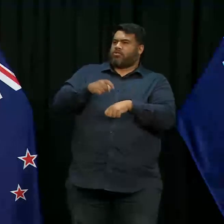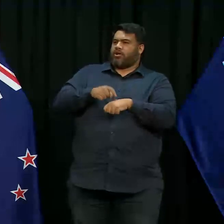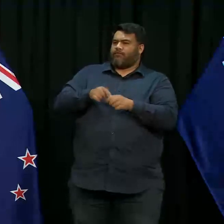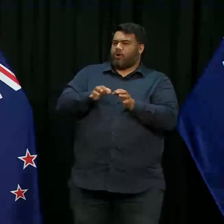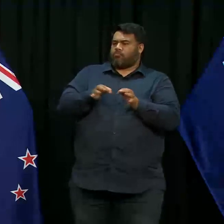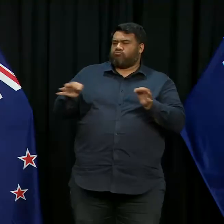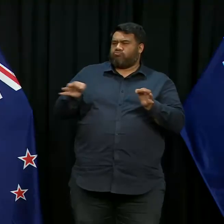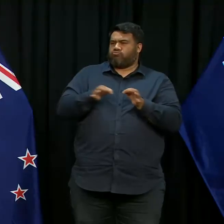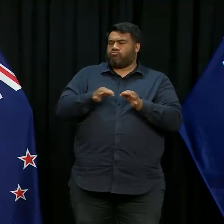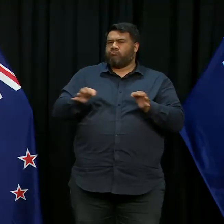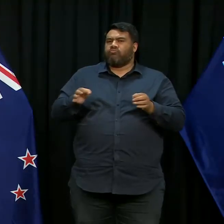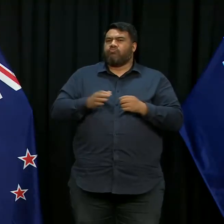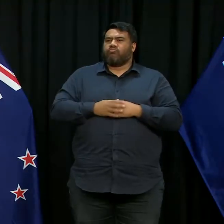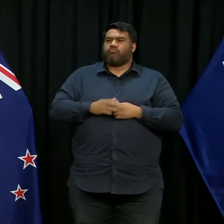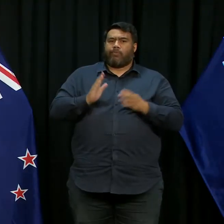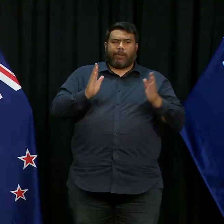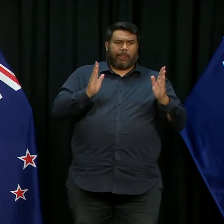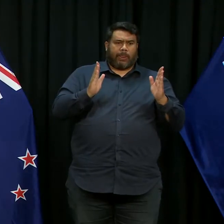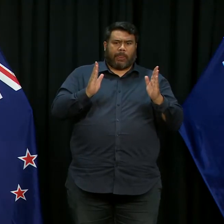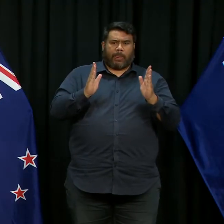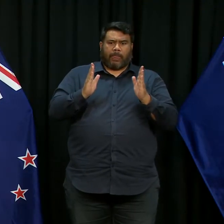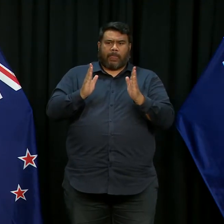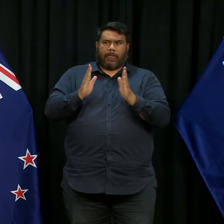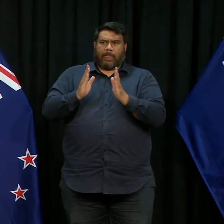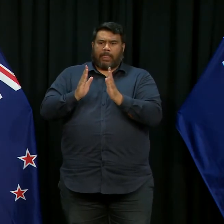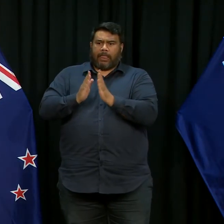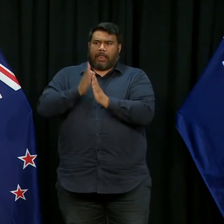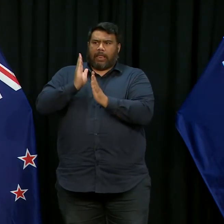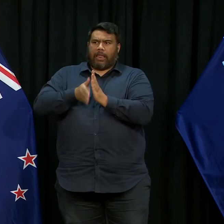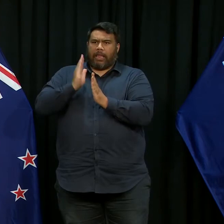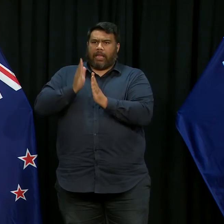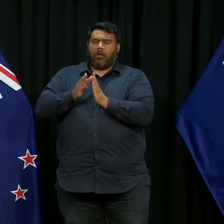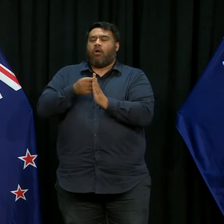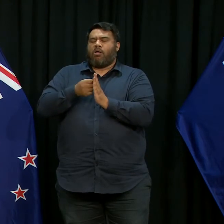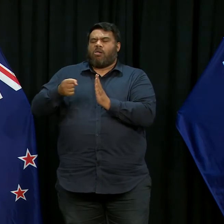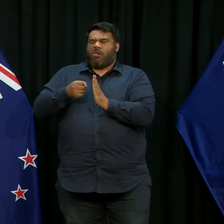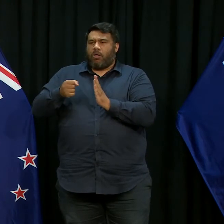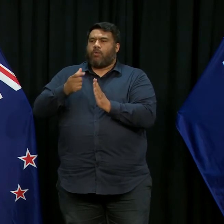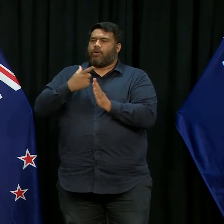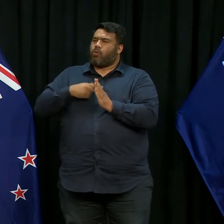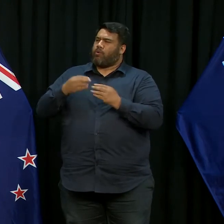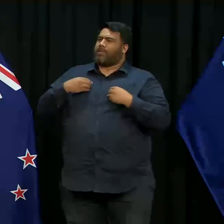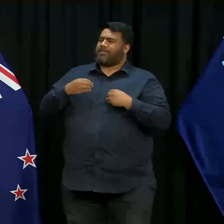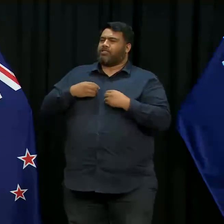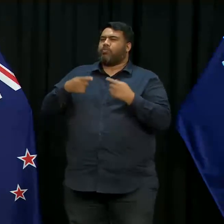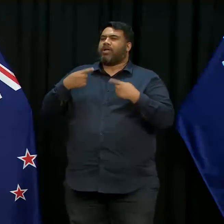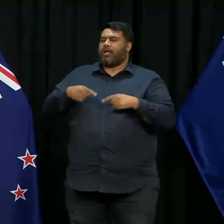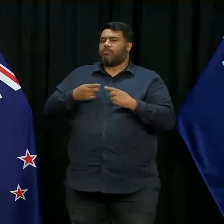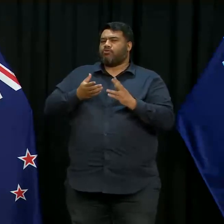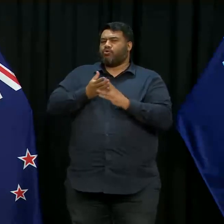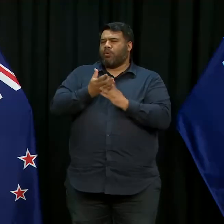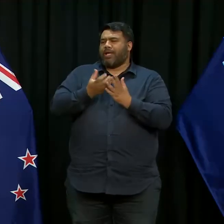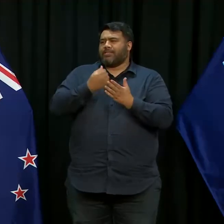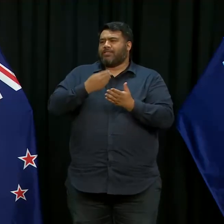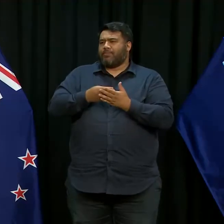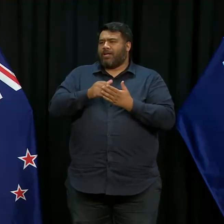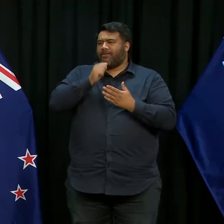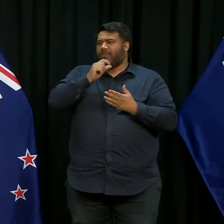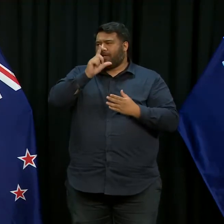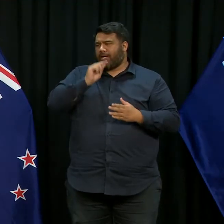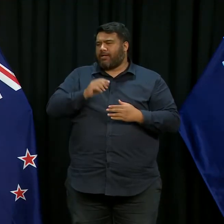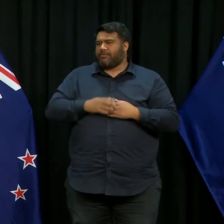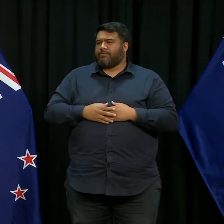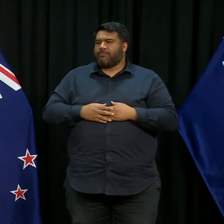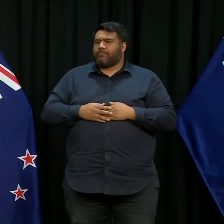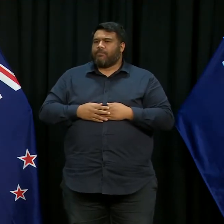getting right close to the cusp, we would rather have people eligible for the payment than not. Audrey. Can I clarify on the mask? Oh, sorry, I said